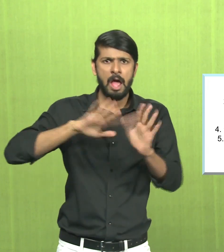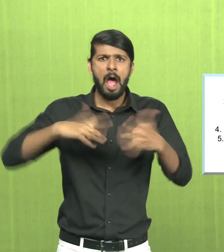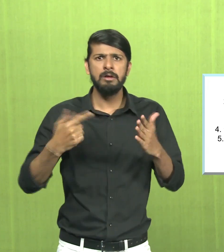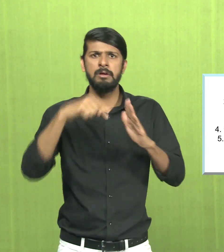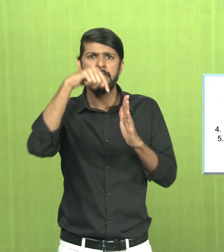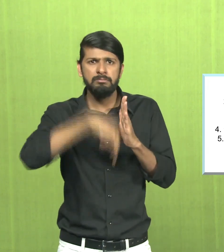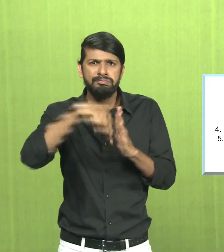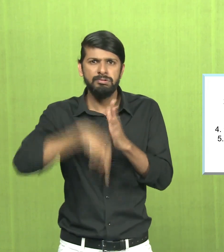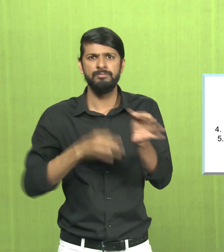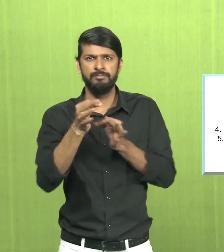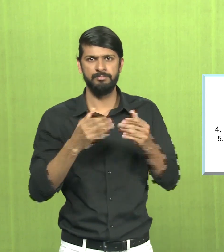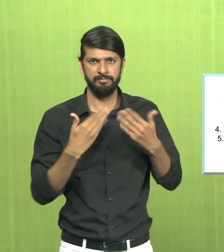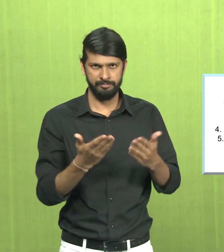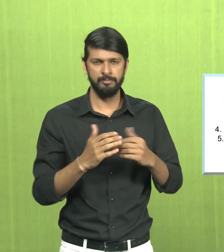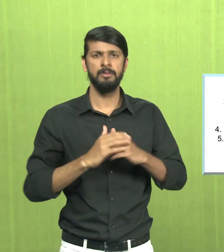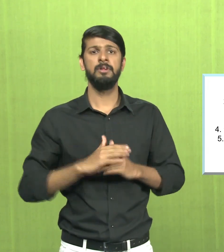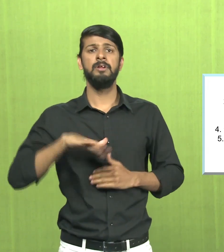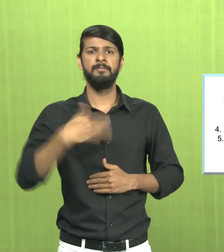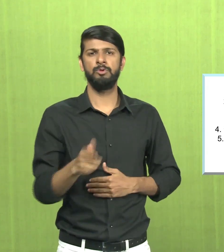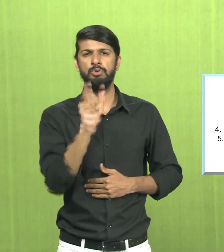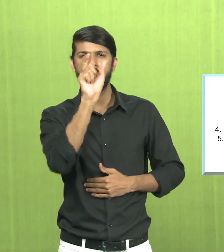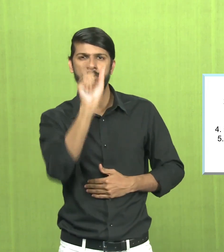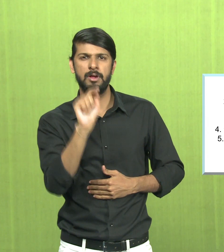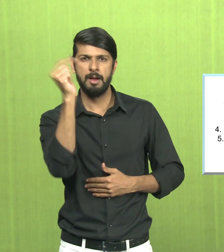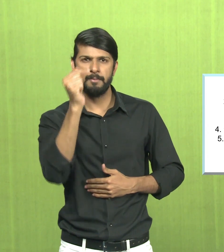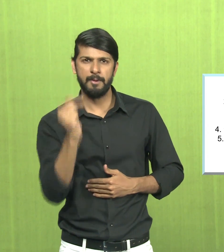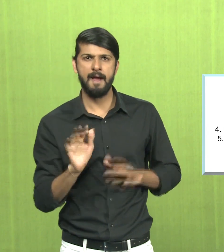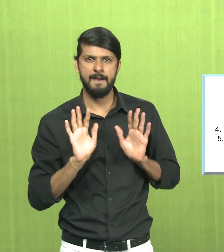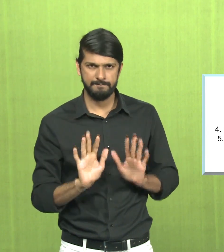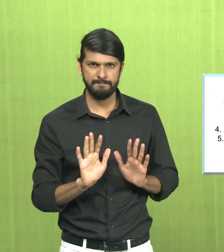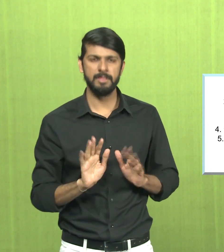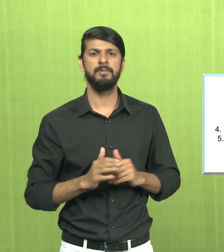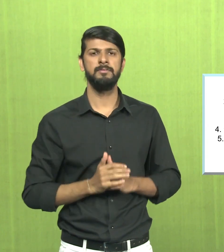or the process of preparing the palm leaves for painting. Then there will be the new words.